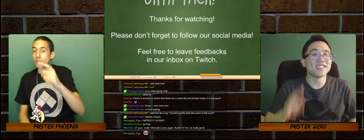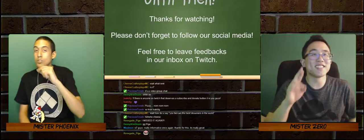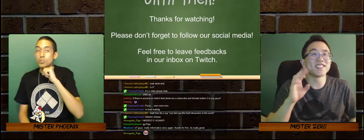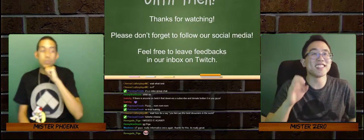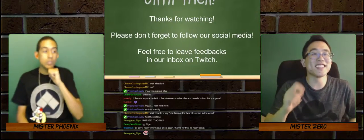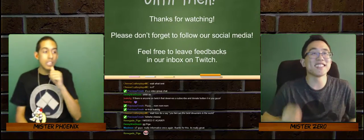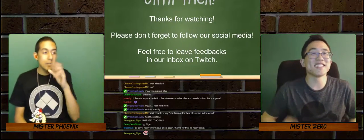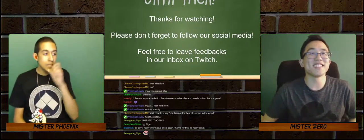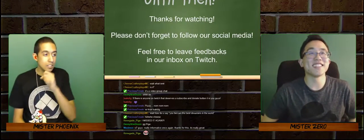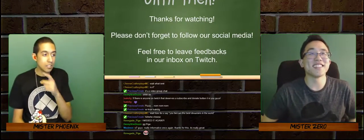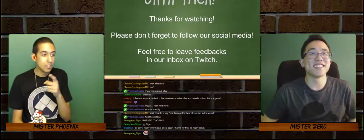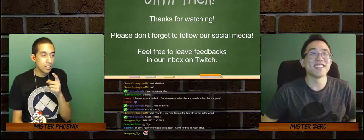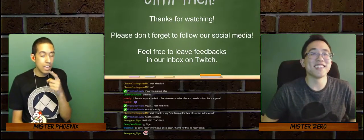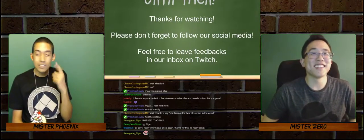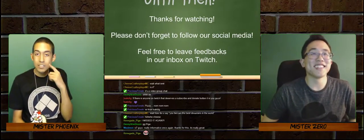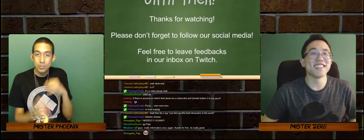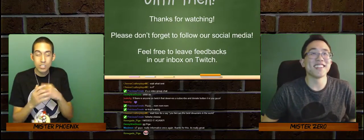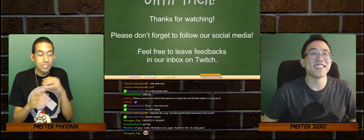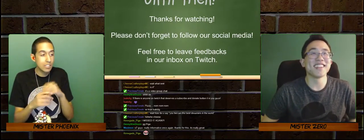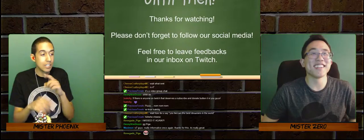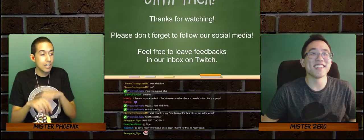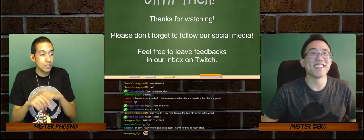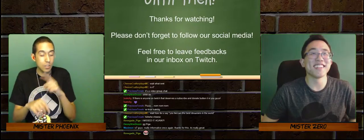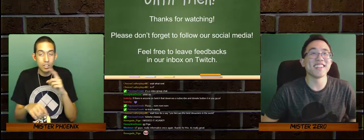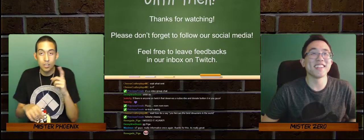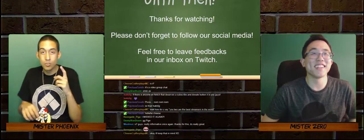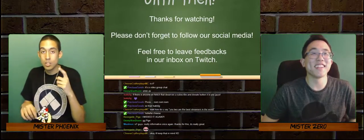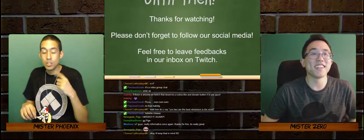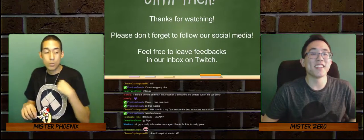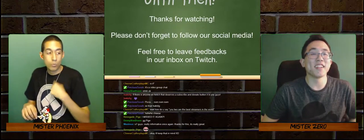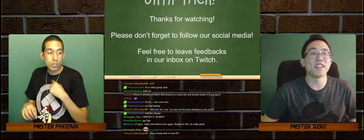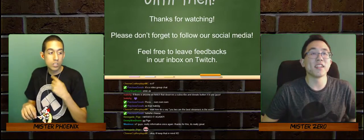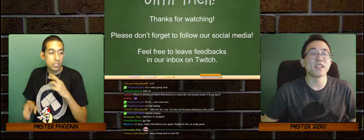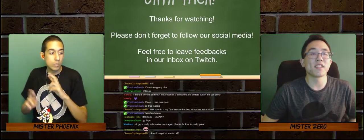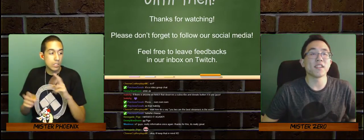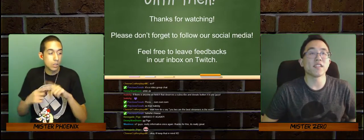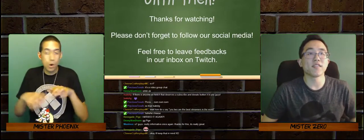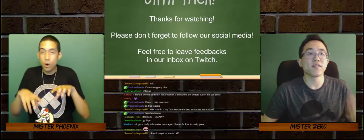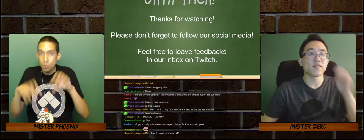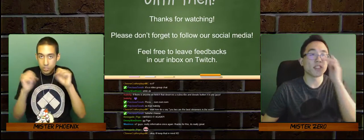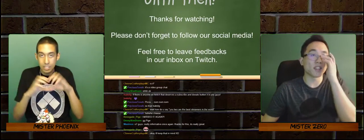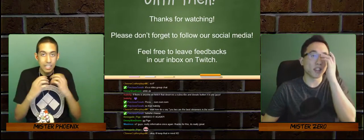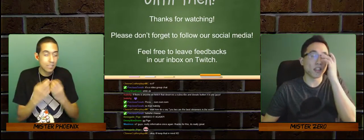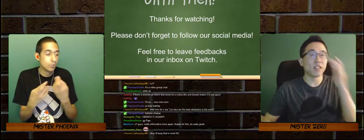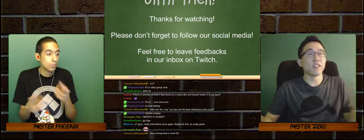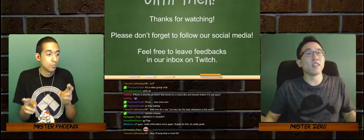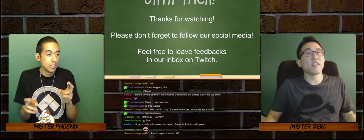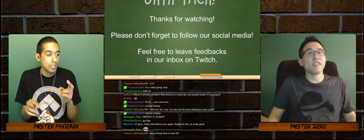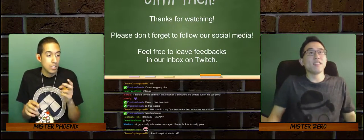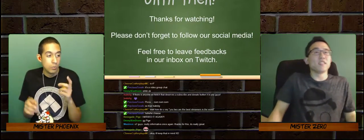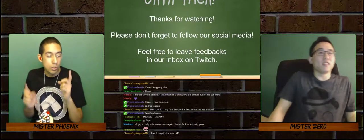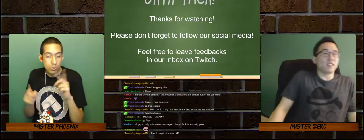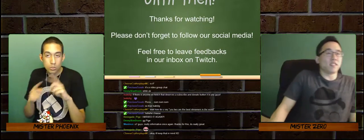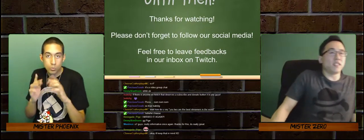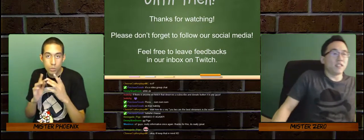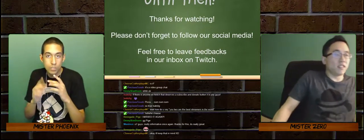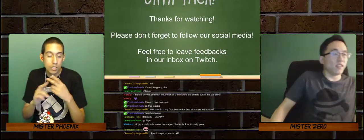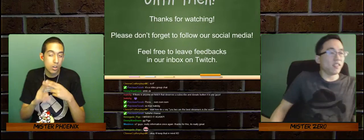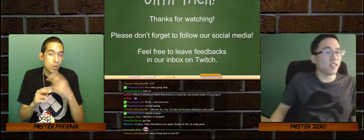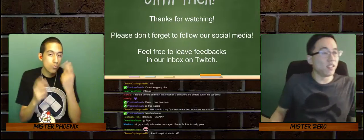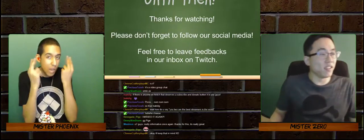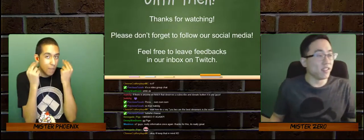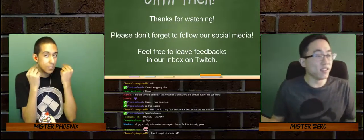No, you did not miss it. I think you're just in time. We're getting ready to host a classroom. We're going to the